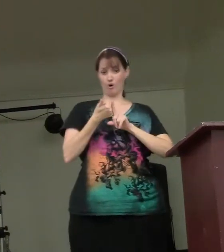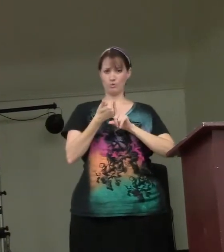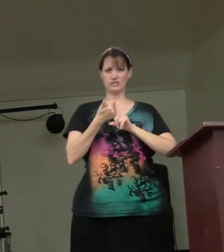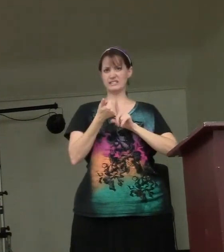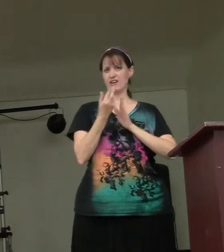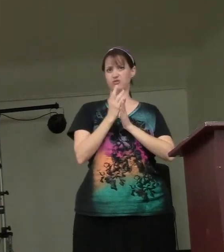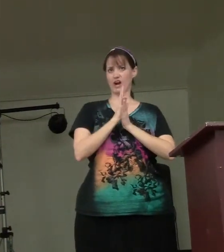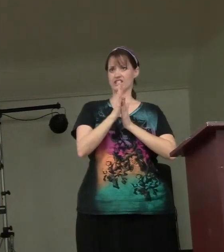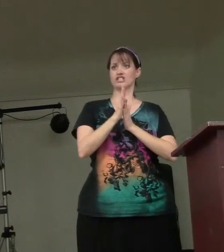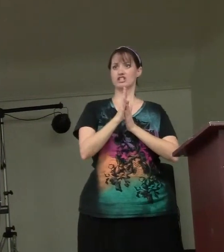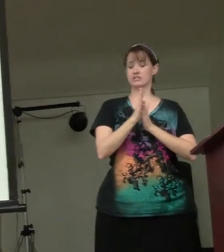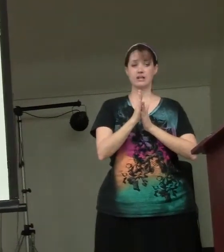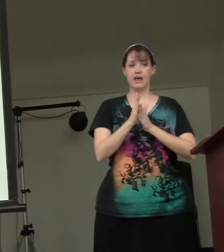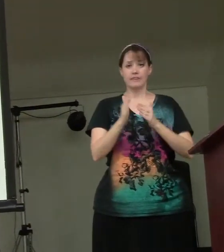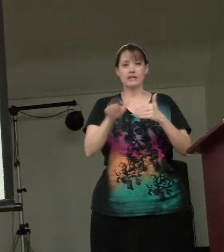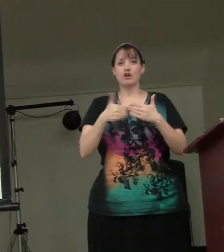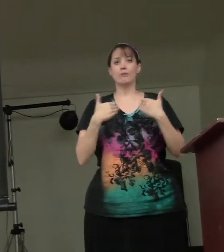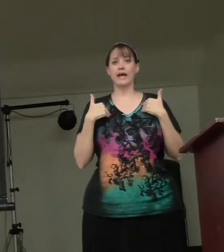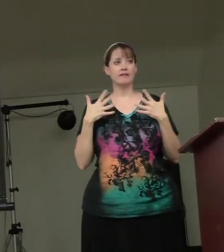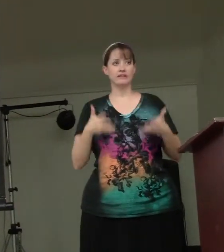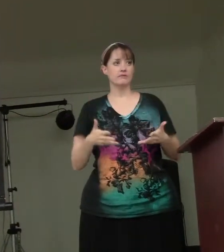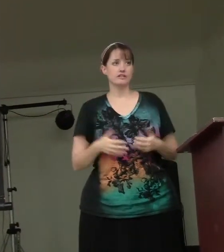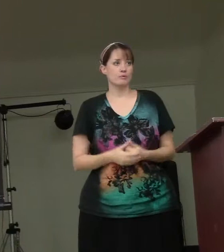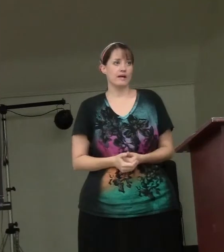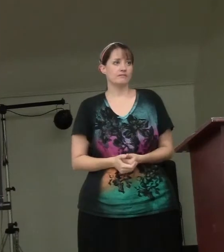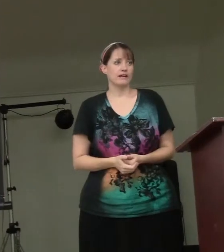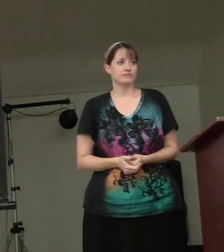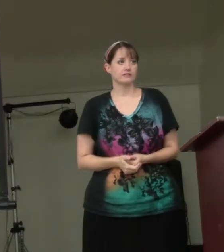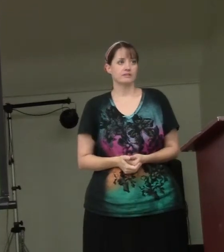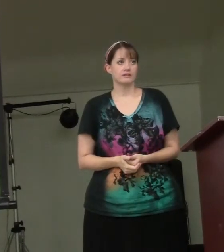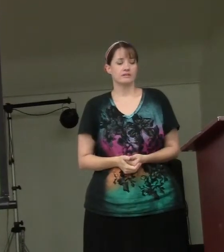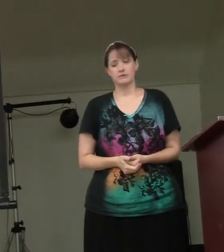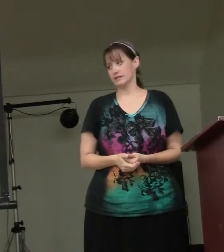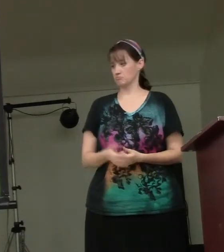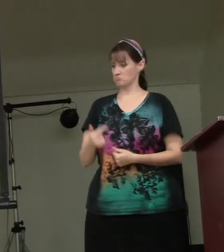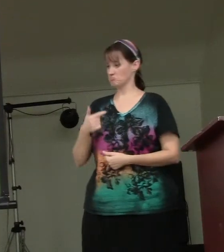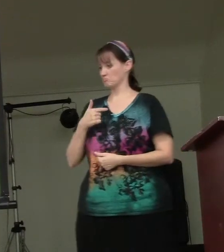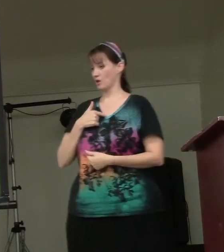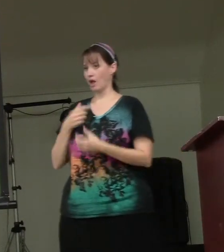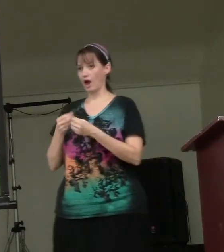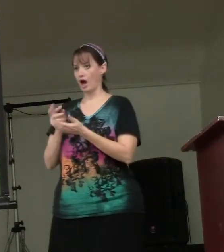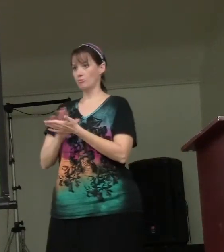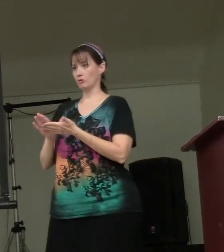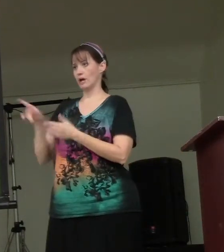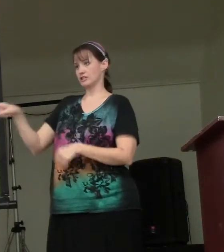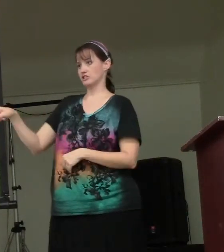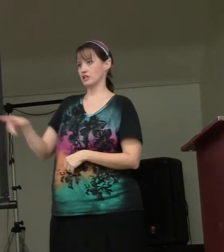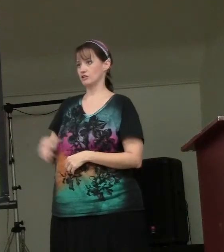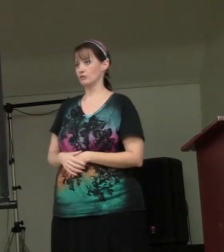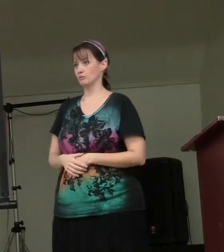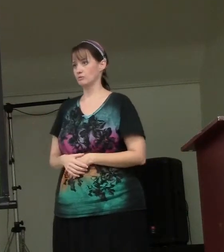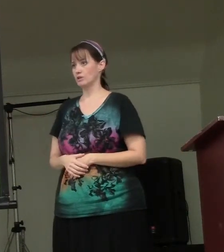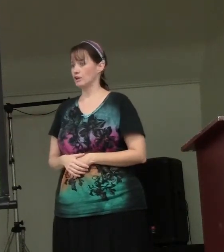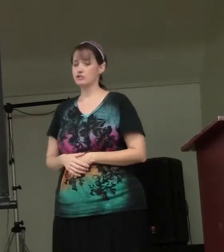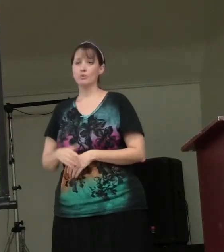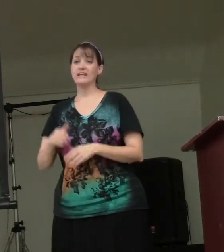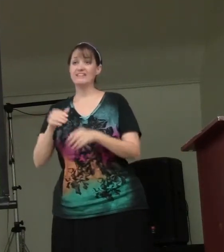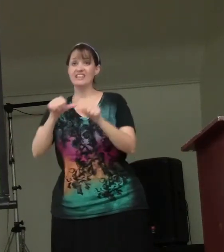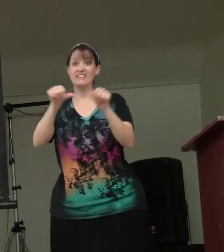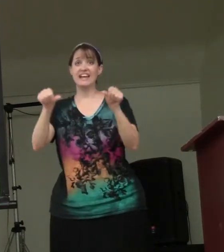own self-righteousness, that's all we have left. That's all we have left. We say, I'm more righteous than you. So even in the